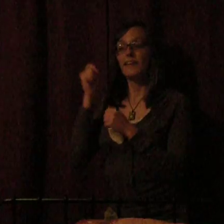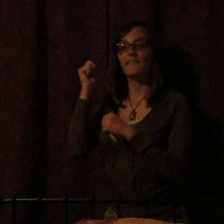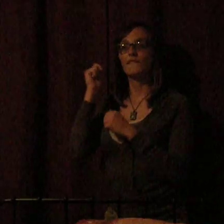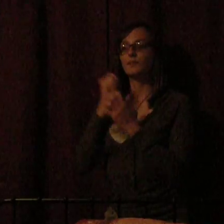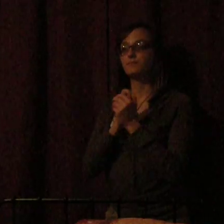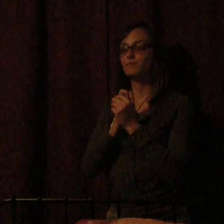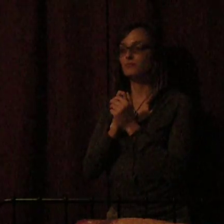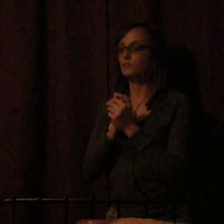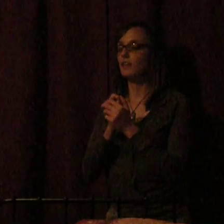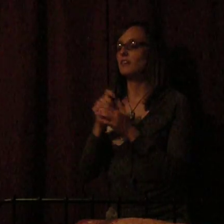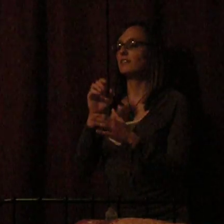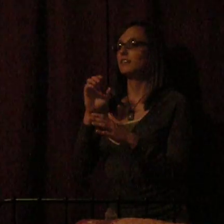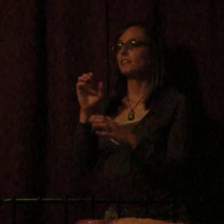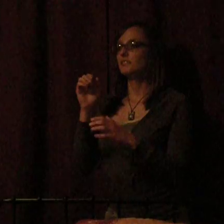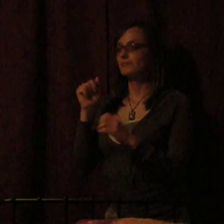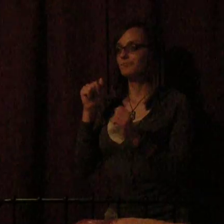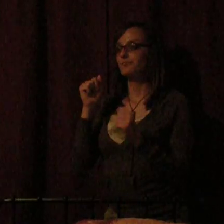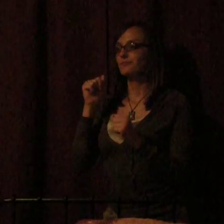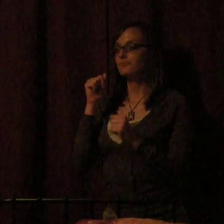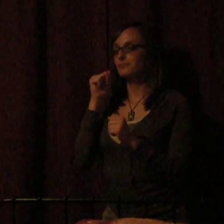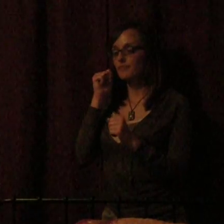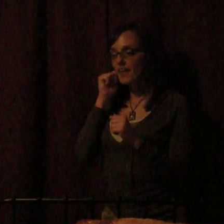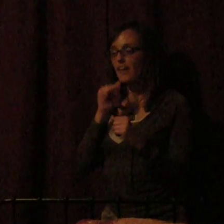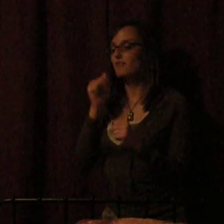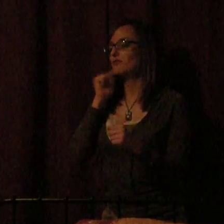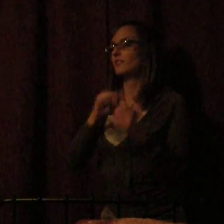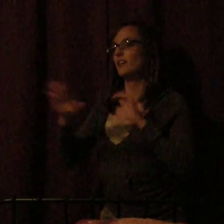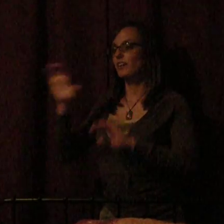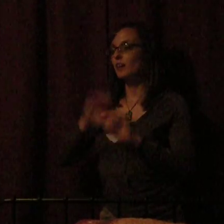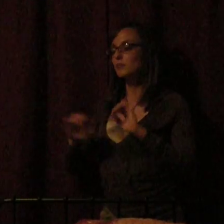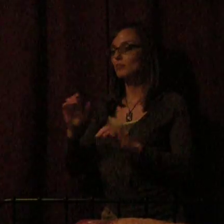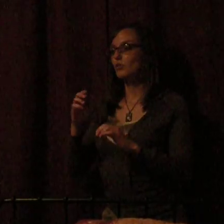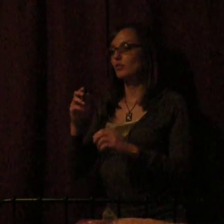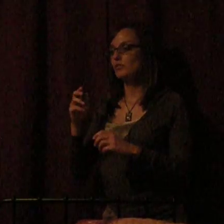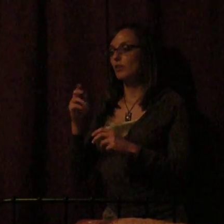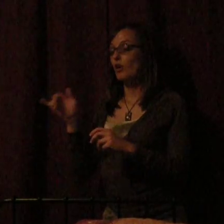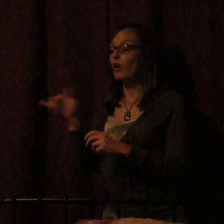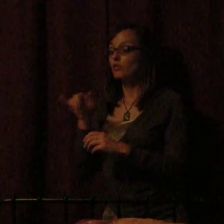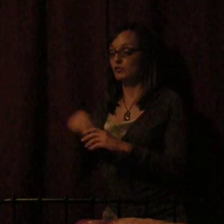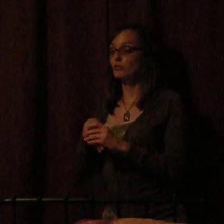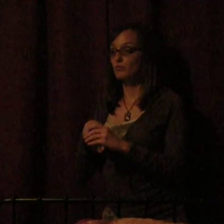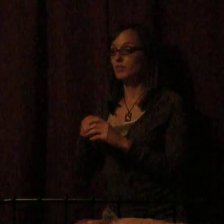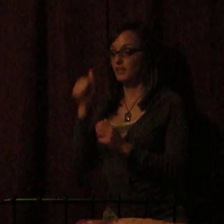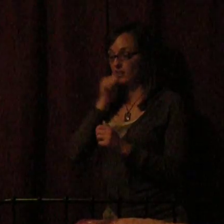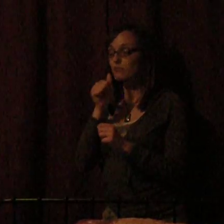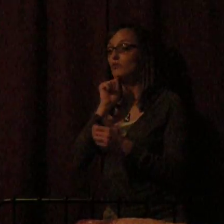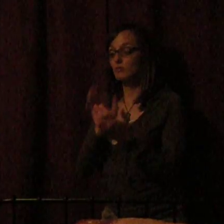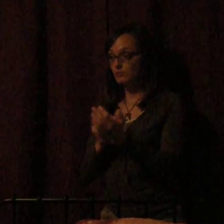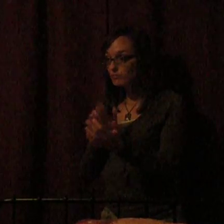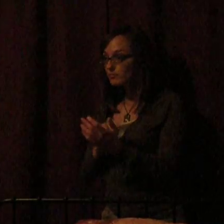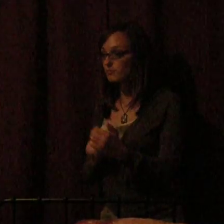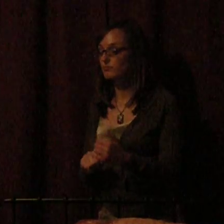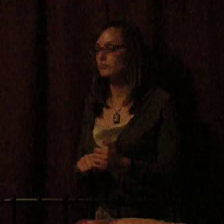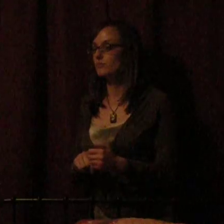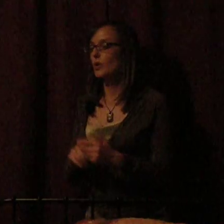the brothers and sisters of those that you would find in household products. We try to keep it simple